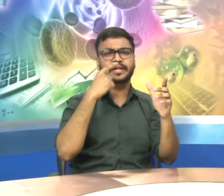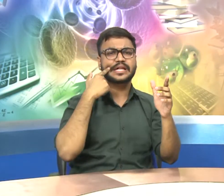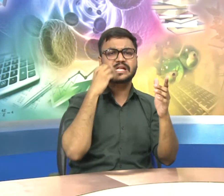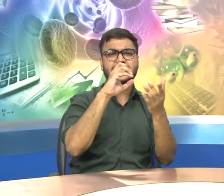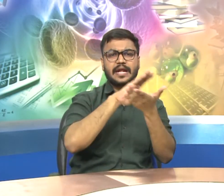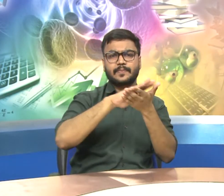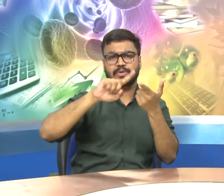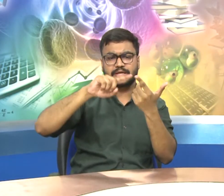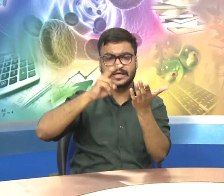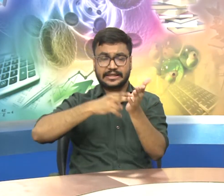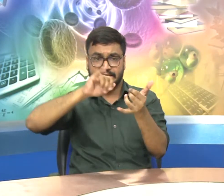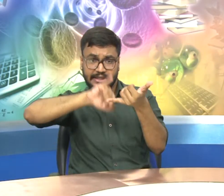leaches.